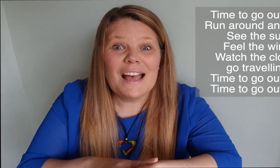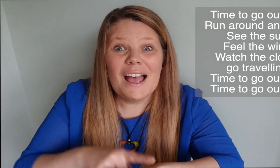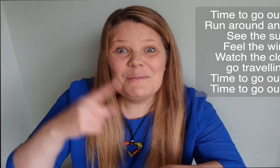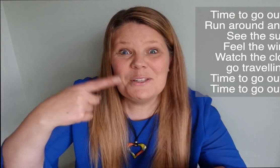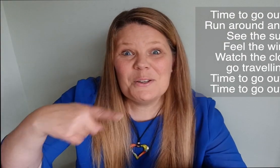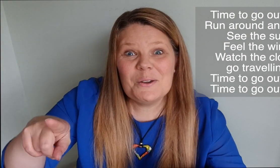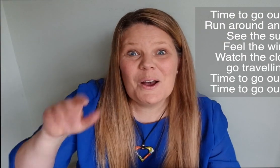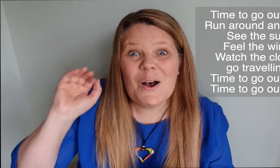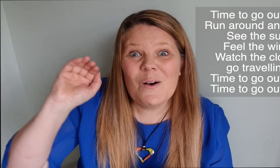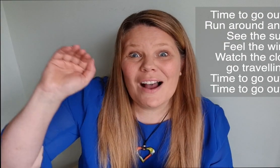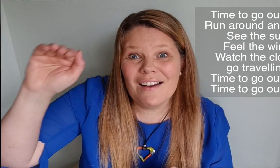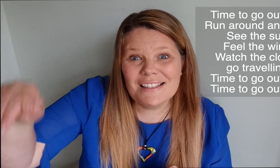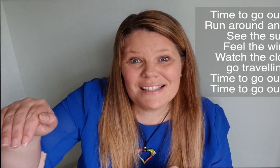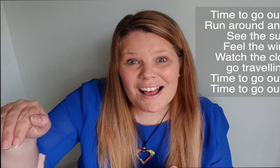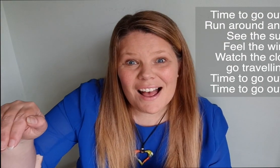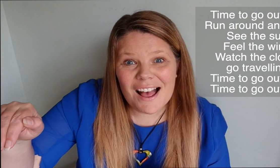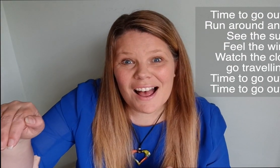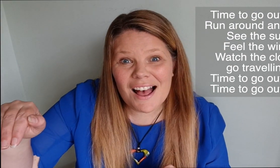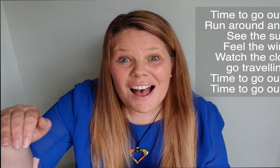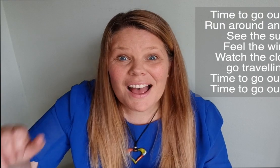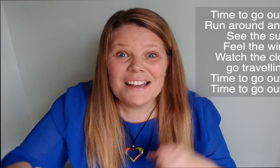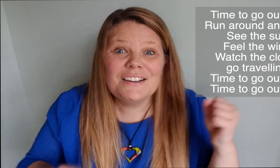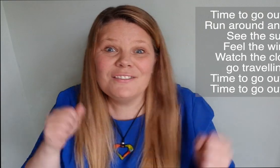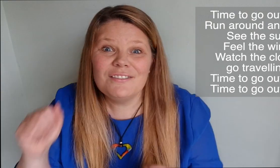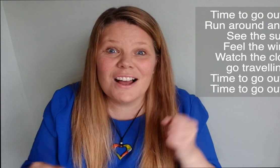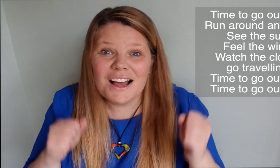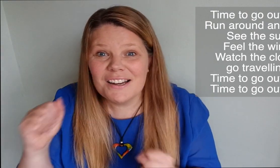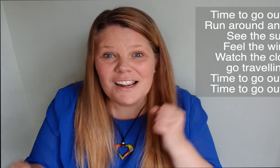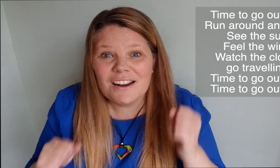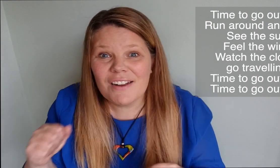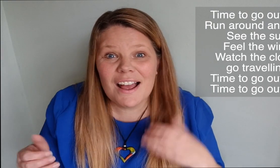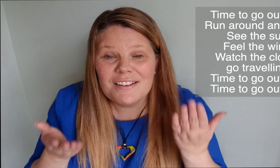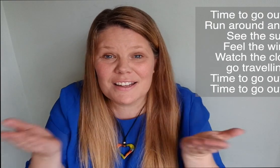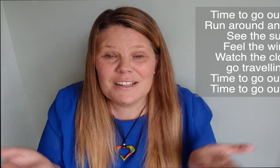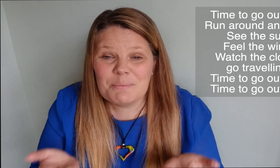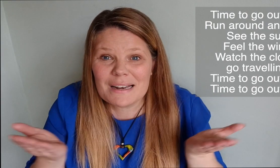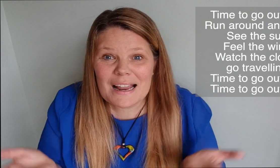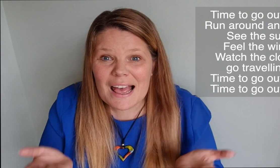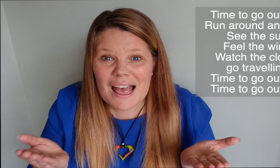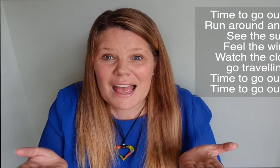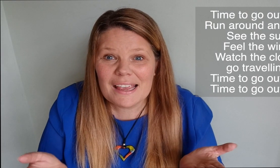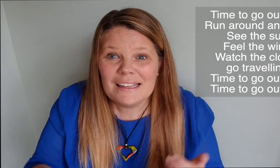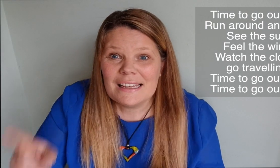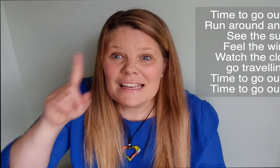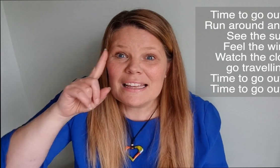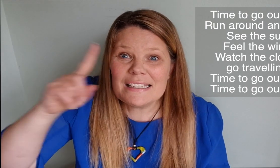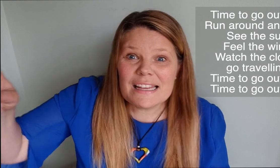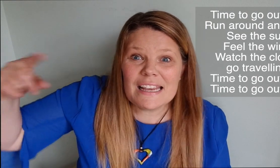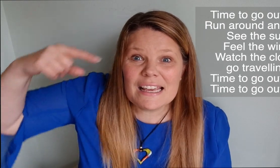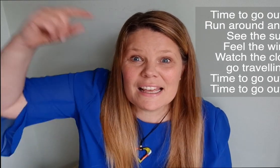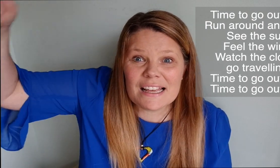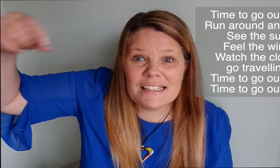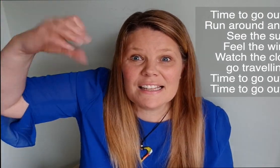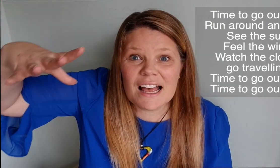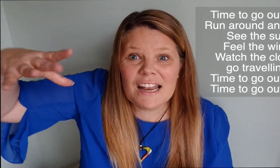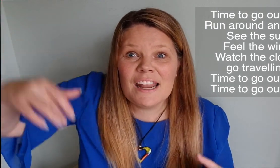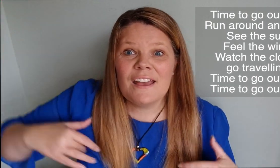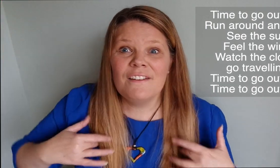Time to go outside, run around and play. See the sun,